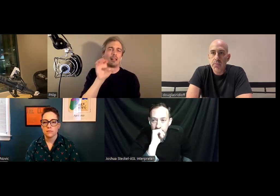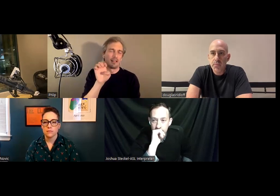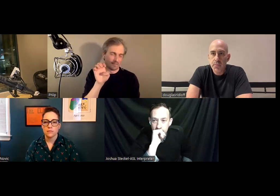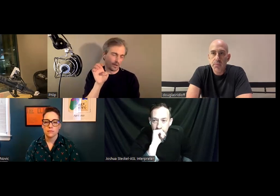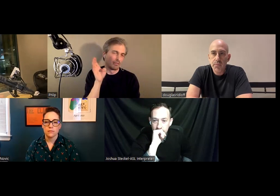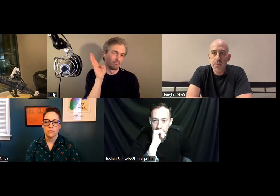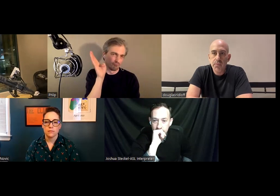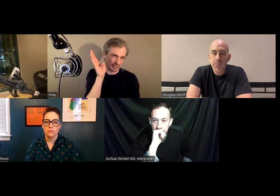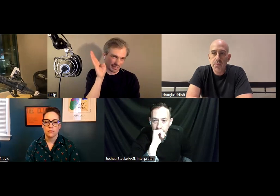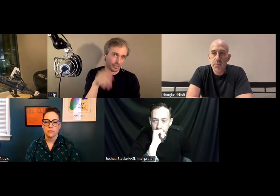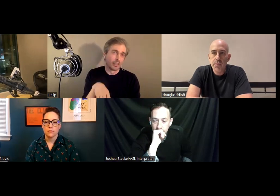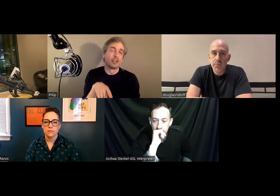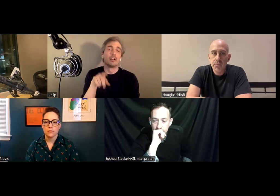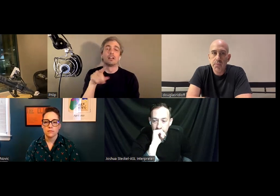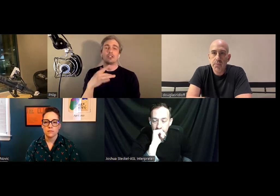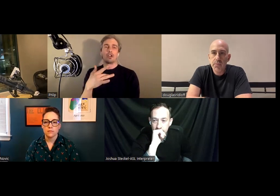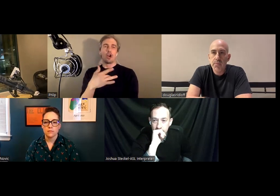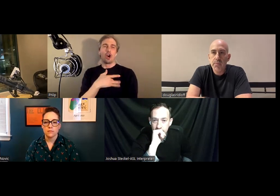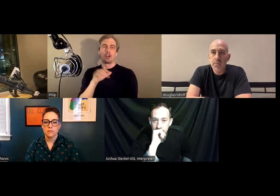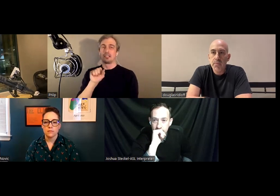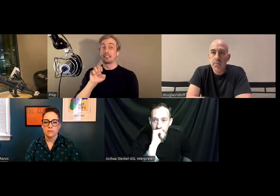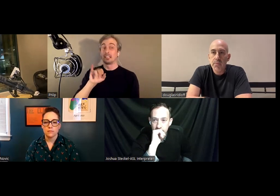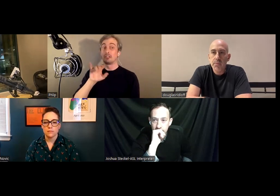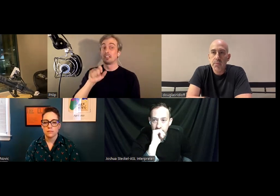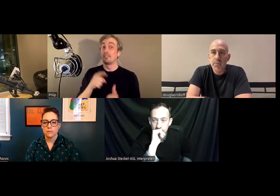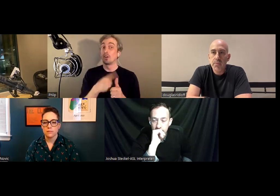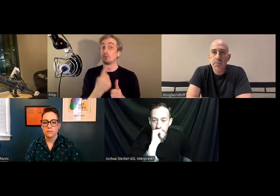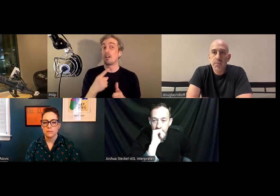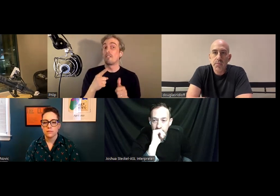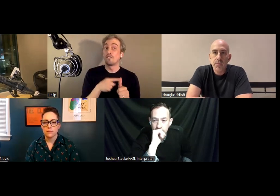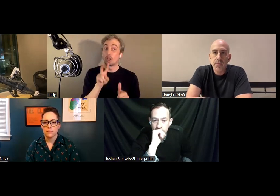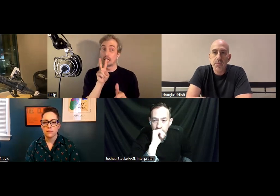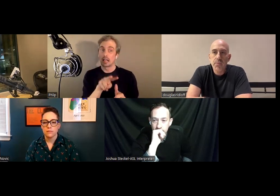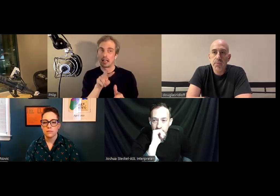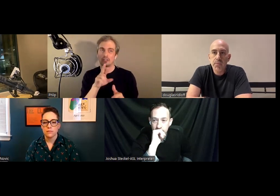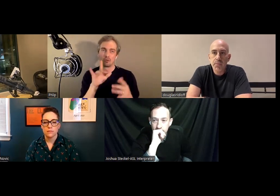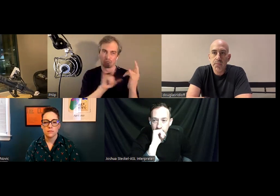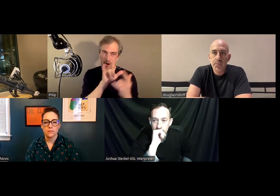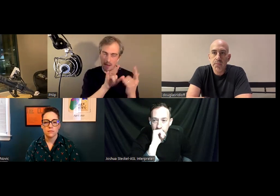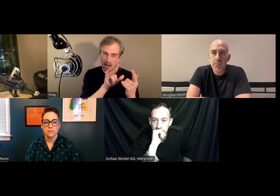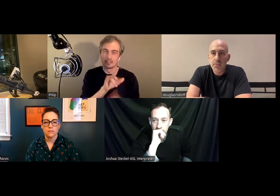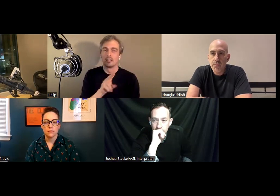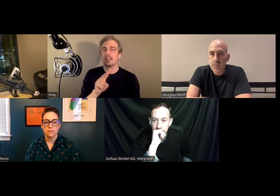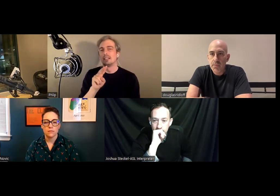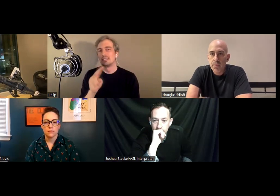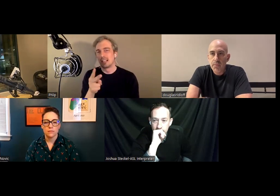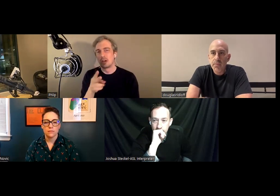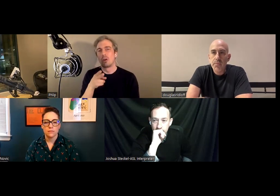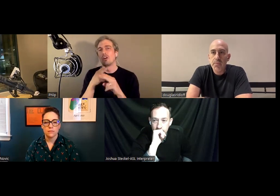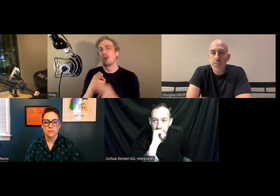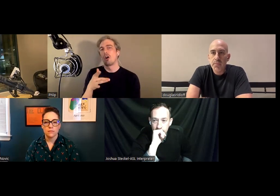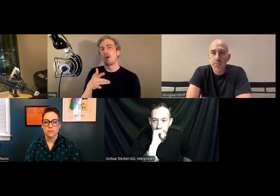to as the Heart series. The first poem is titled First Glance Romance, and the second is Heart